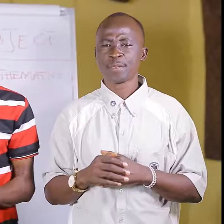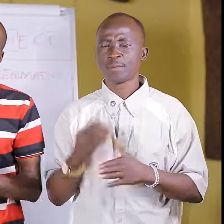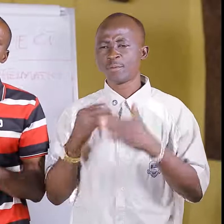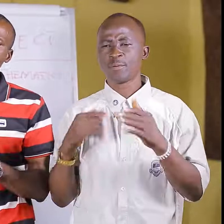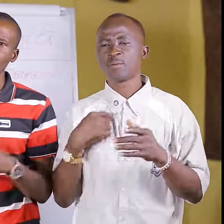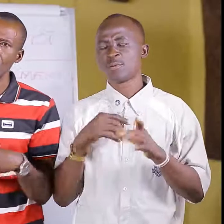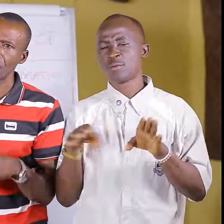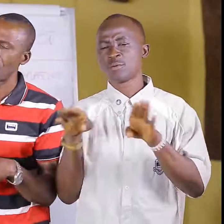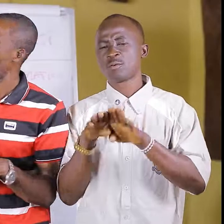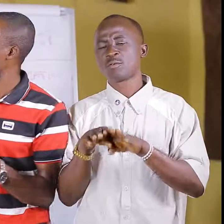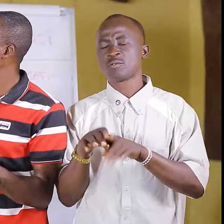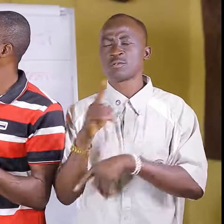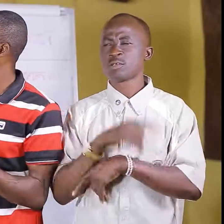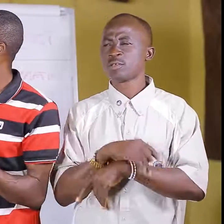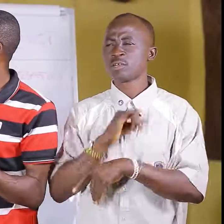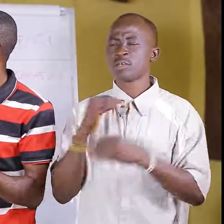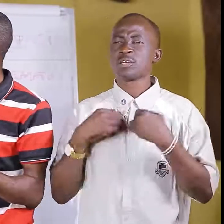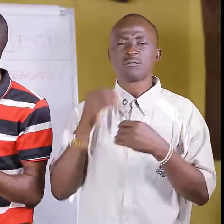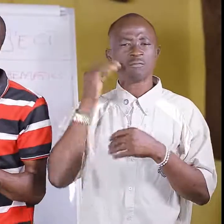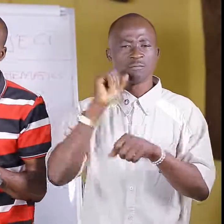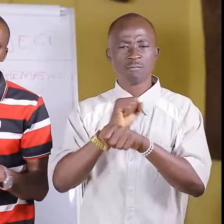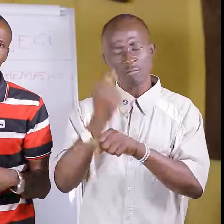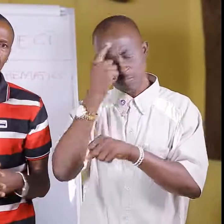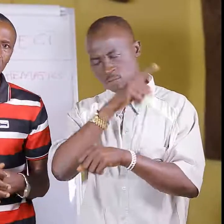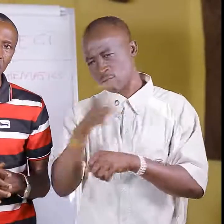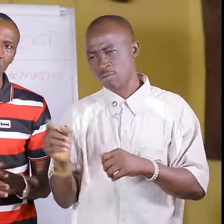before we close for the day, I have an assignment for you